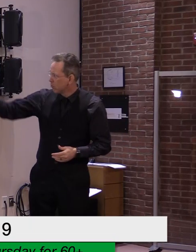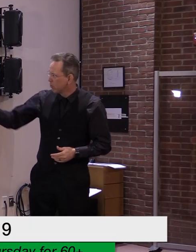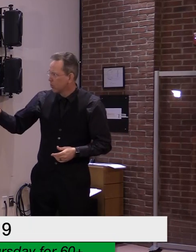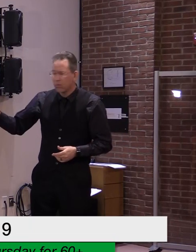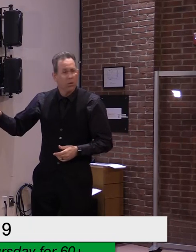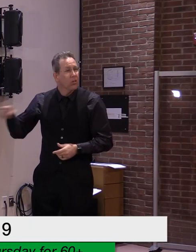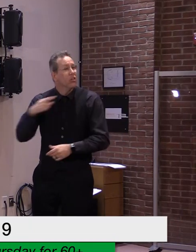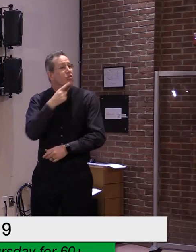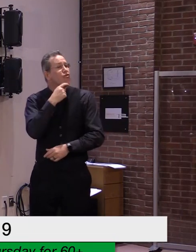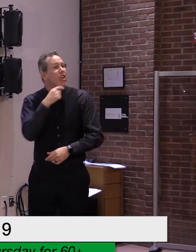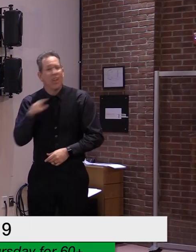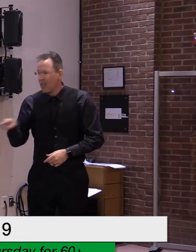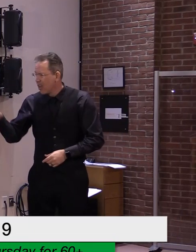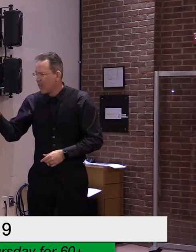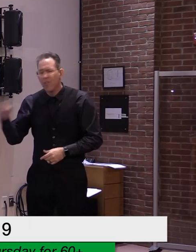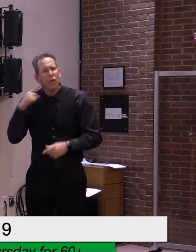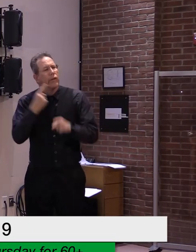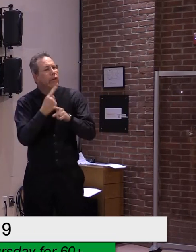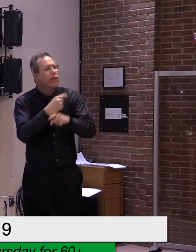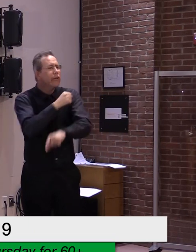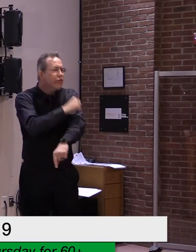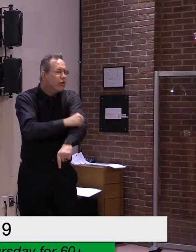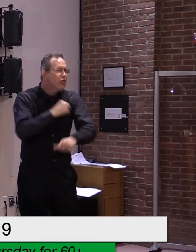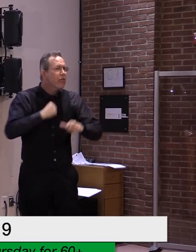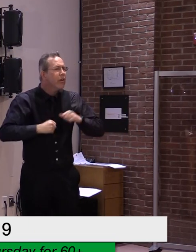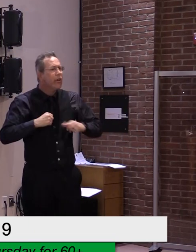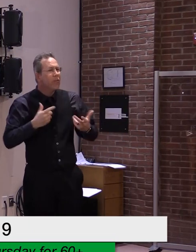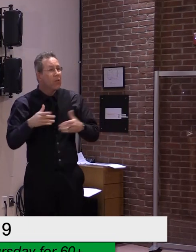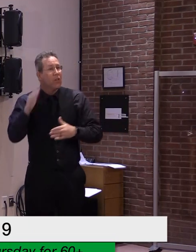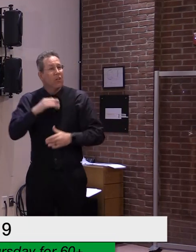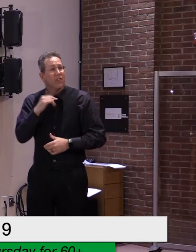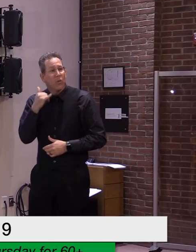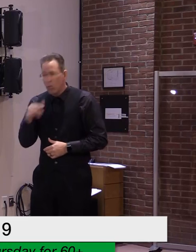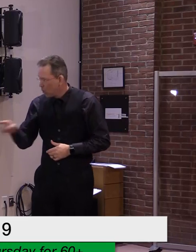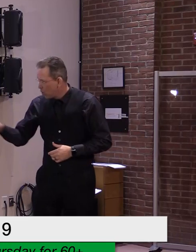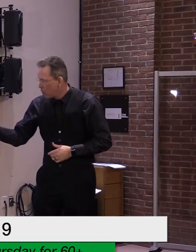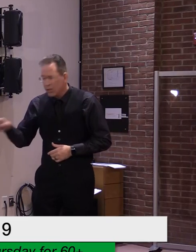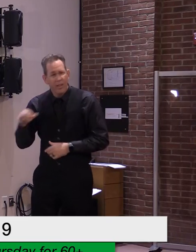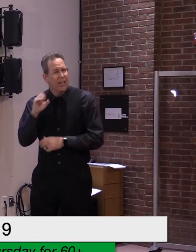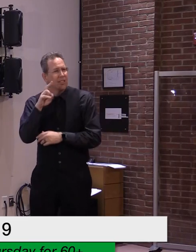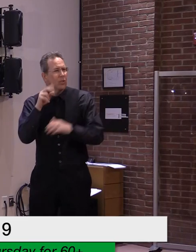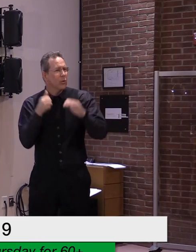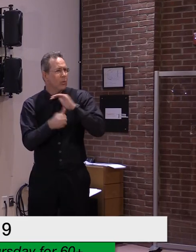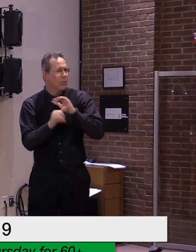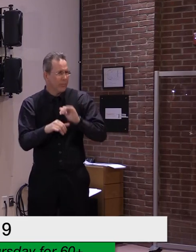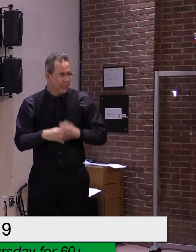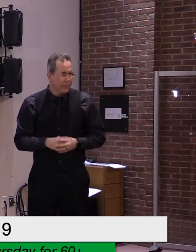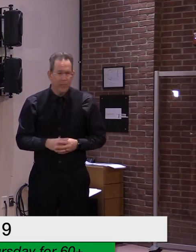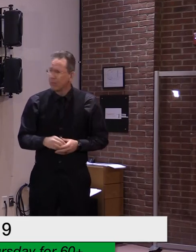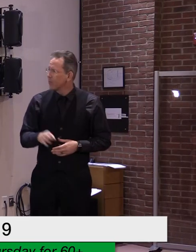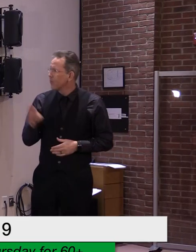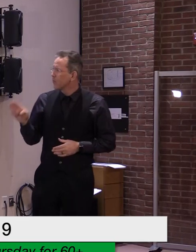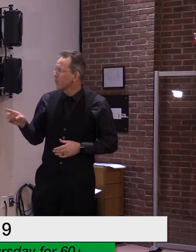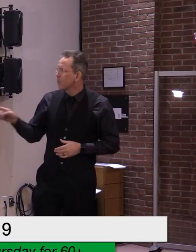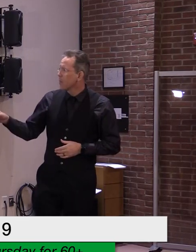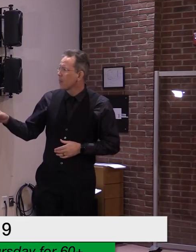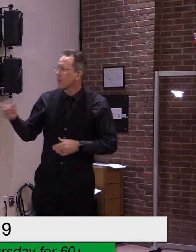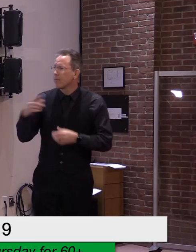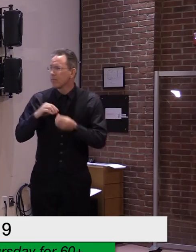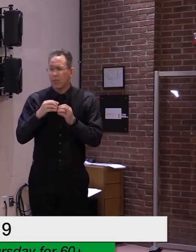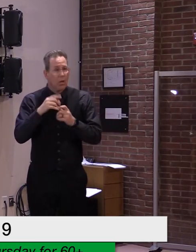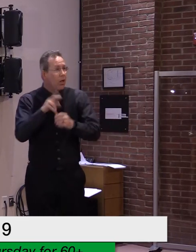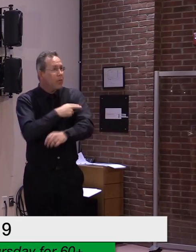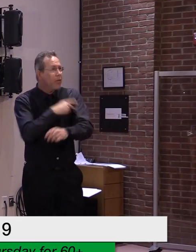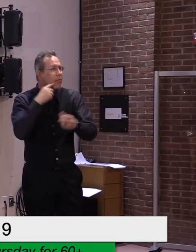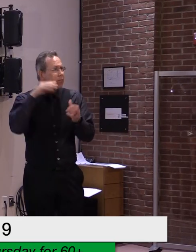down 16% over the past 7 days. But again, we are seeing that there are many fewer Vermonters